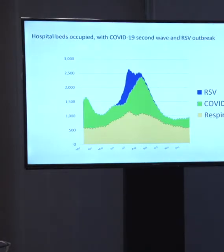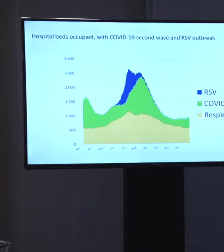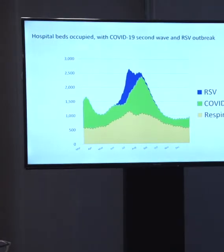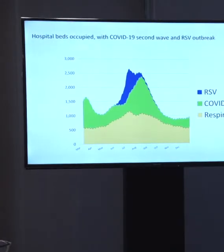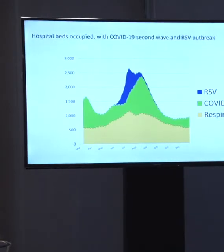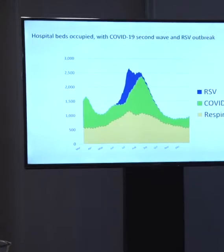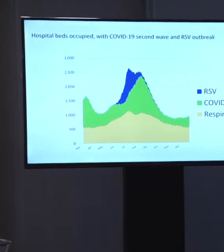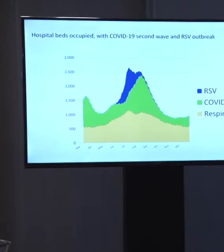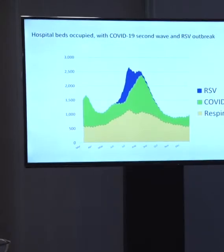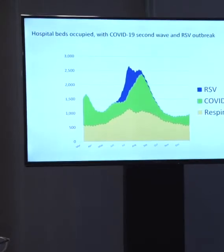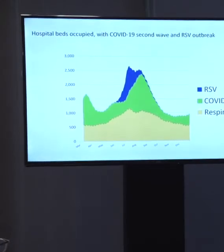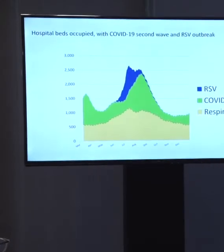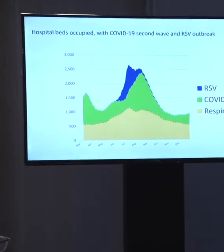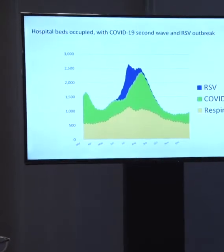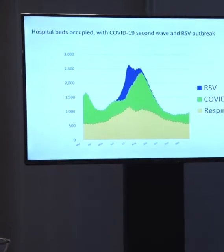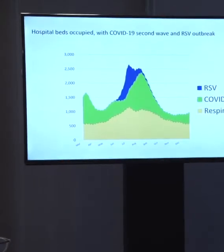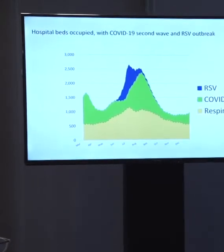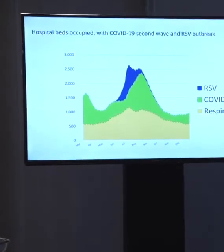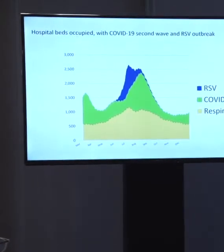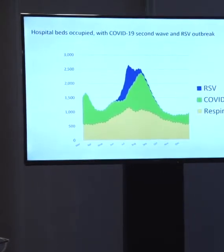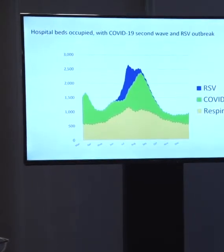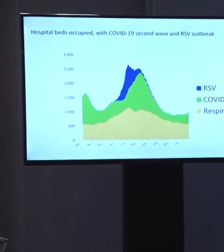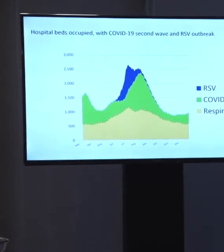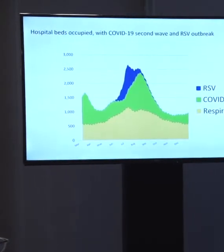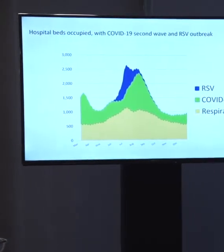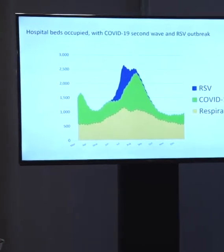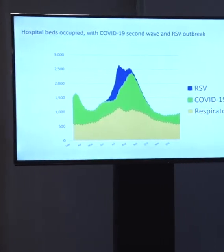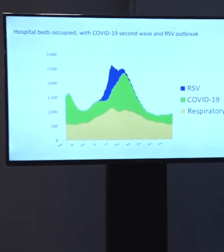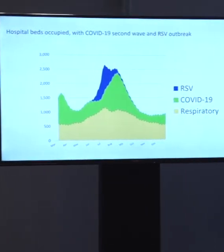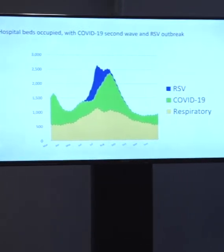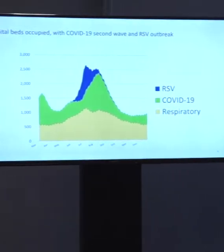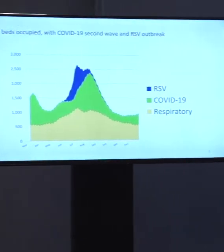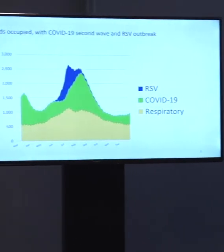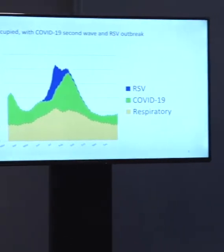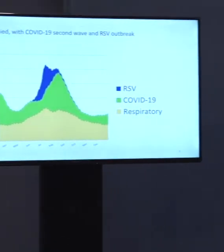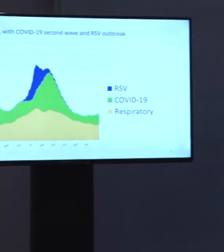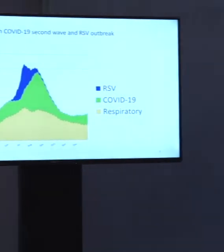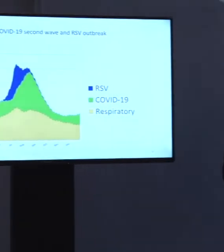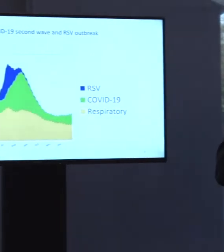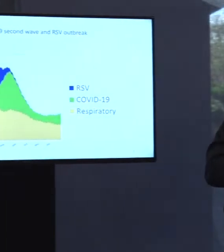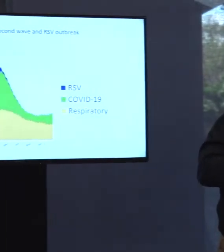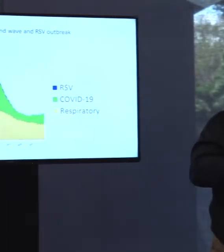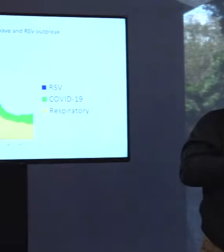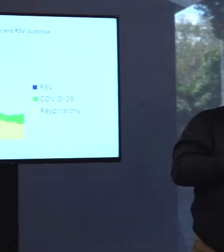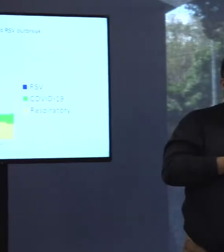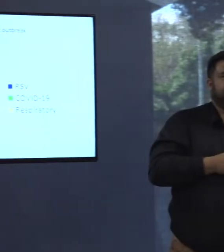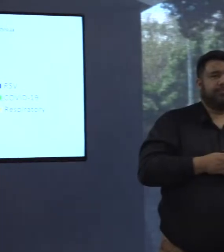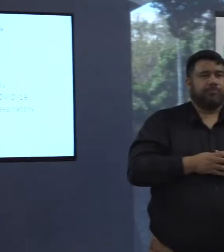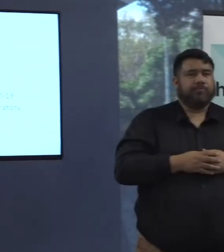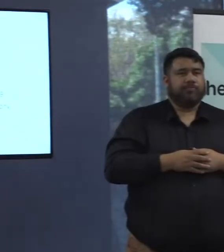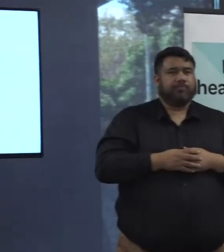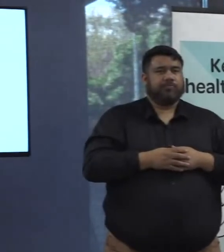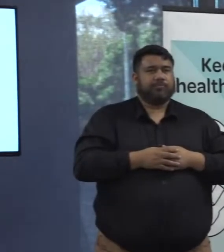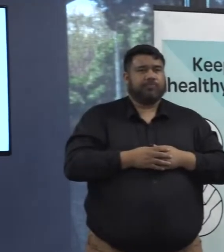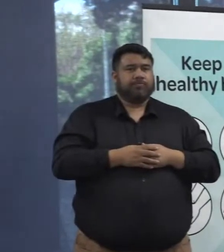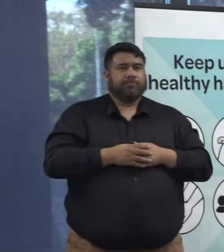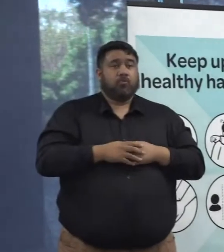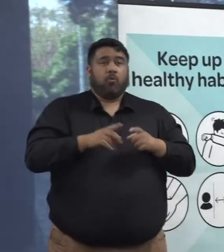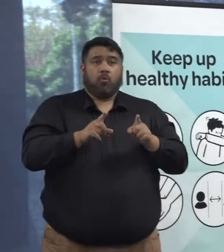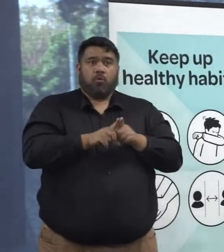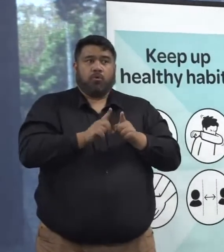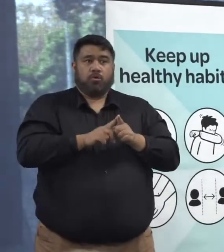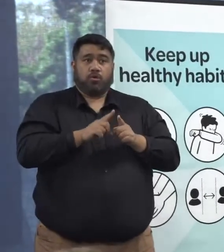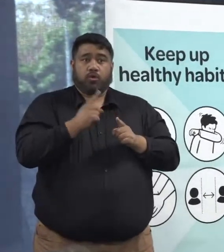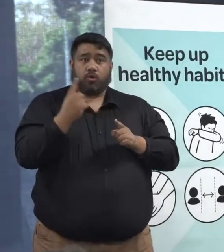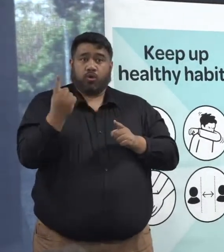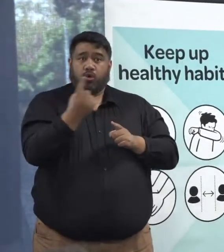we kick-started the campaign on the 1st of April. And particularly important is many people over 65,